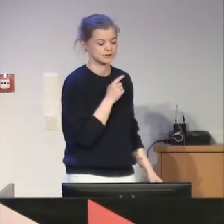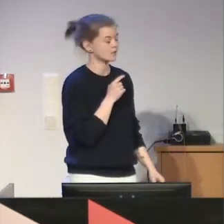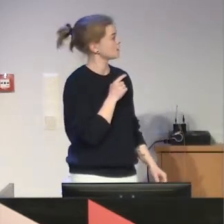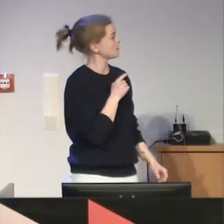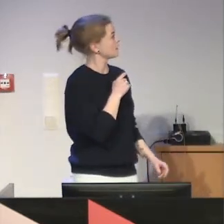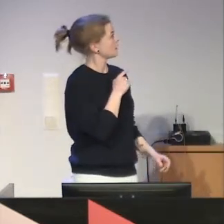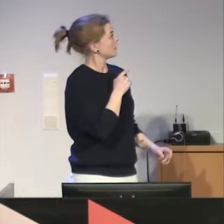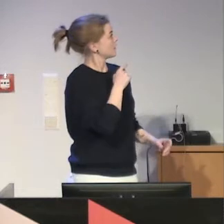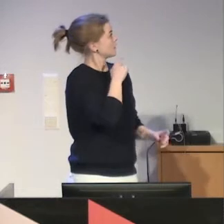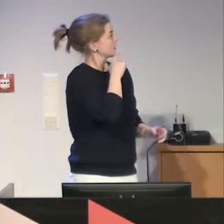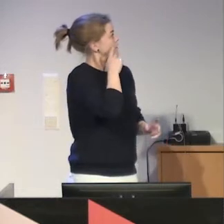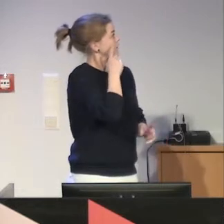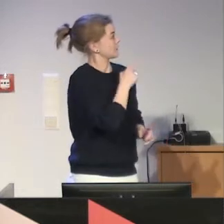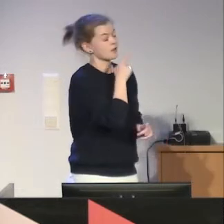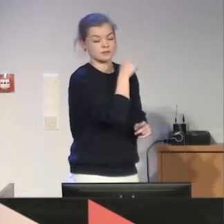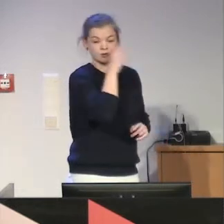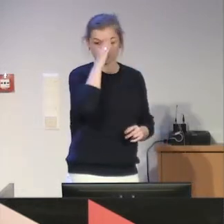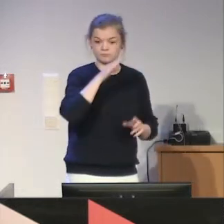So